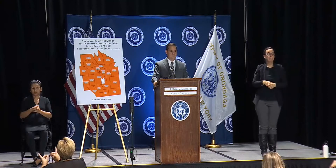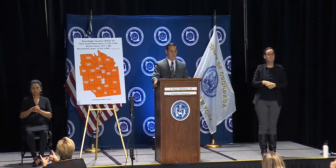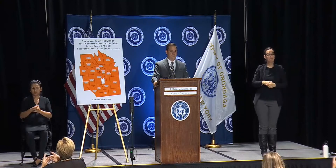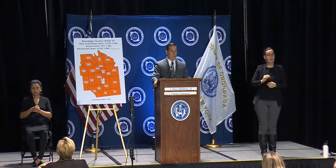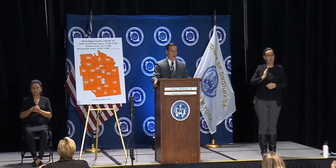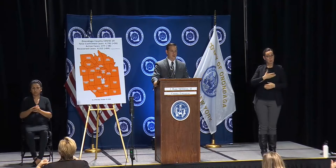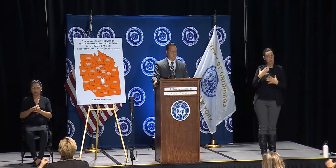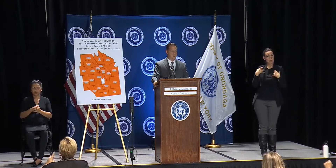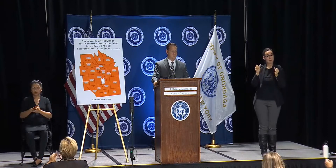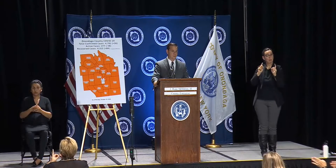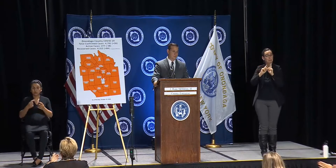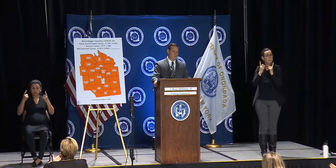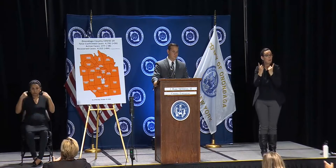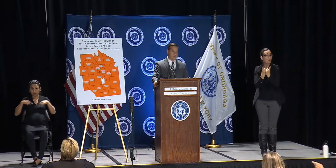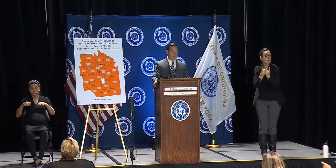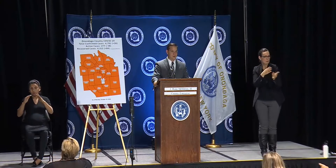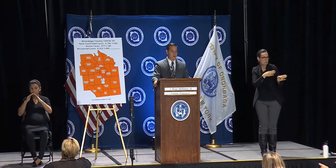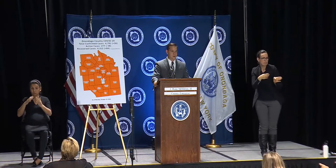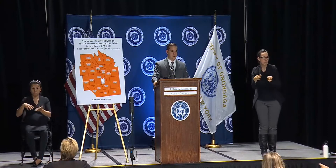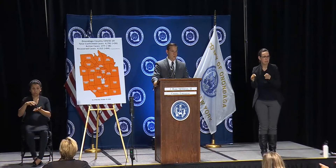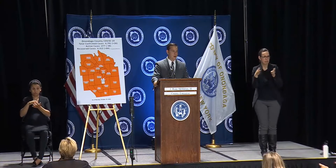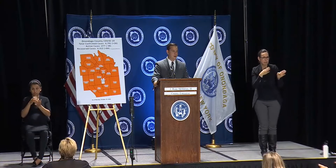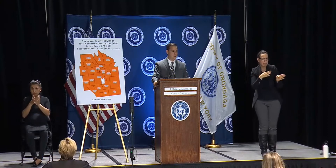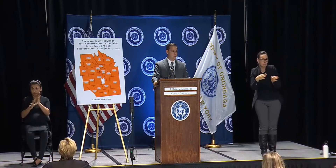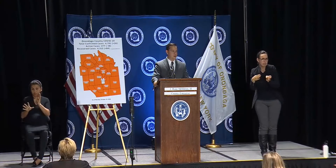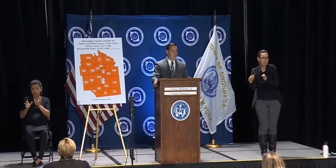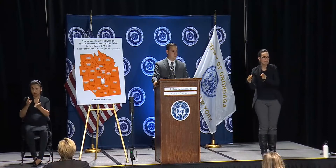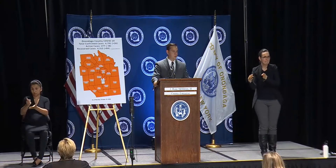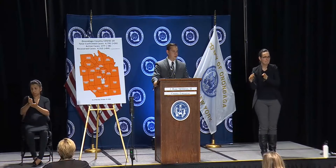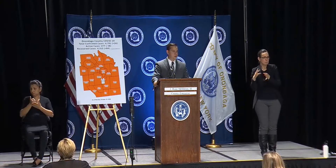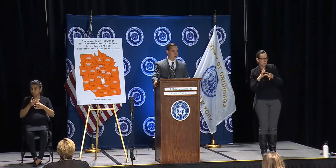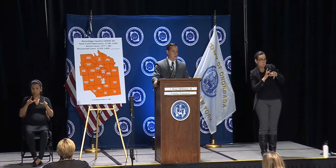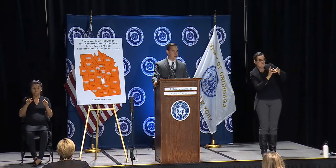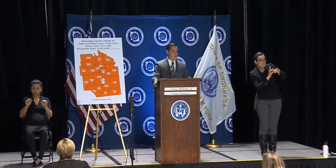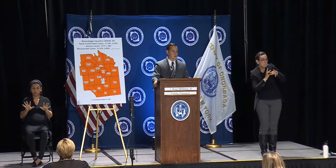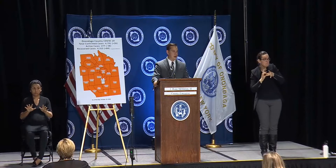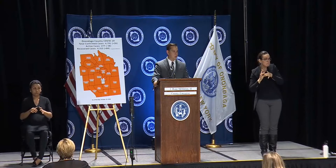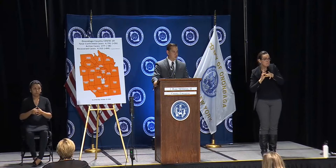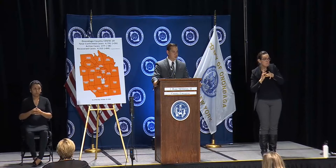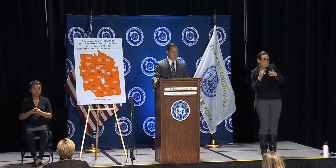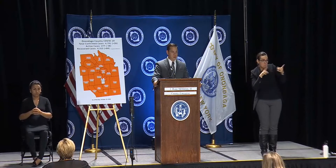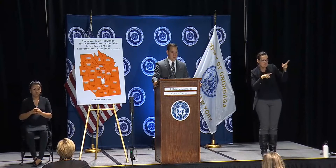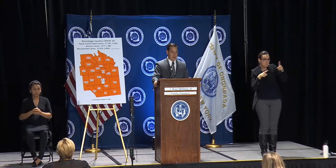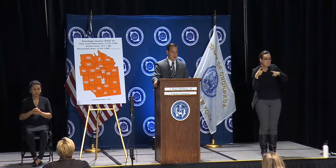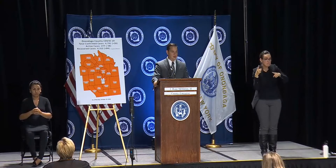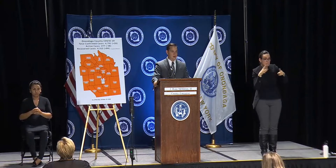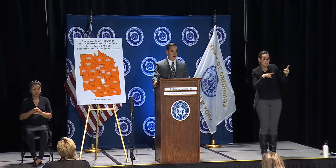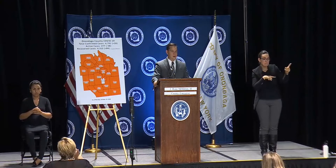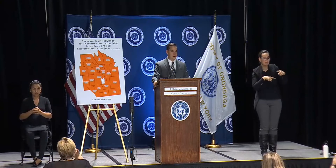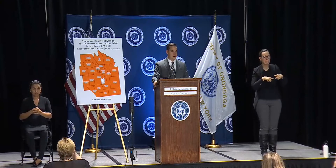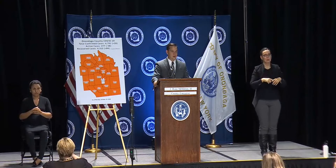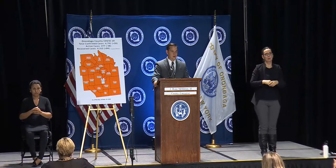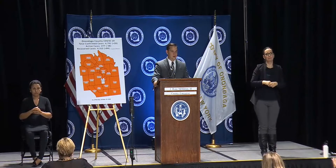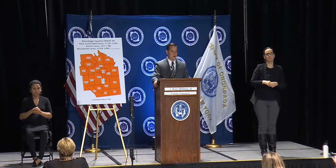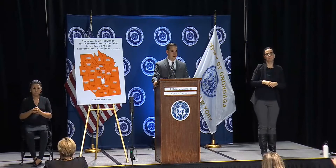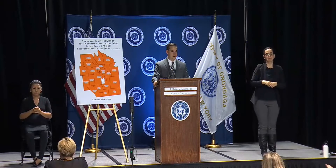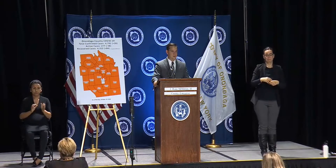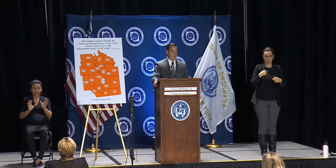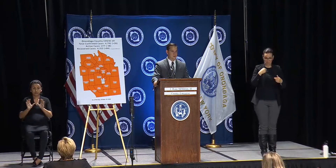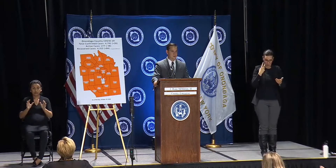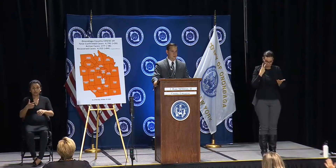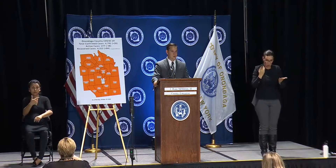think from what I saw, the way the vaccine will be distributed seems sound, and I